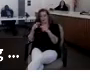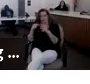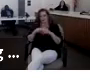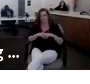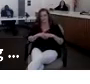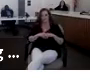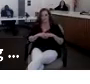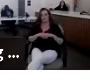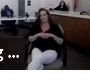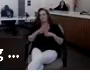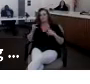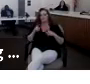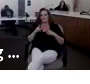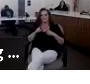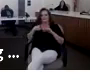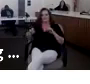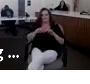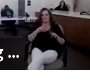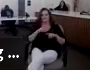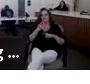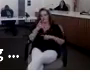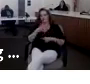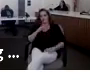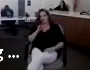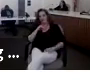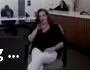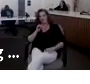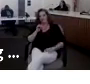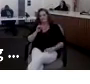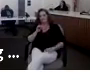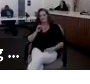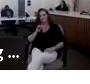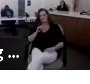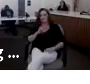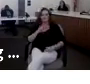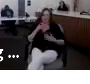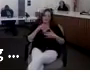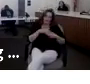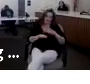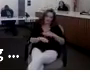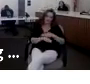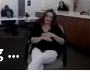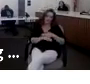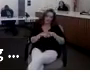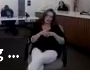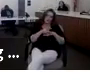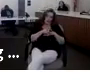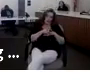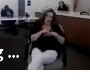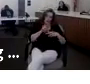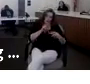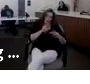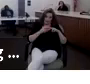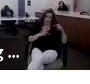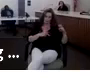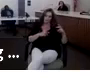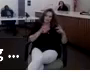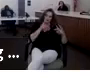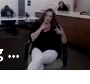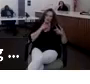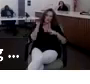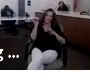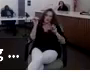the quarter mile from that direction. So if you come in at Global Village, there's an emergency gate there that can open